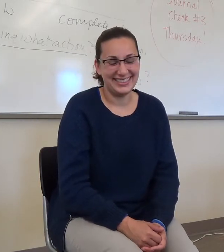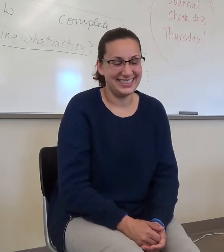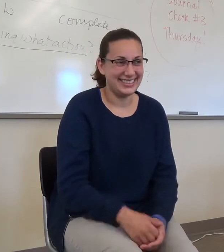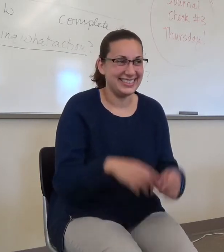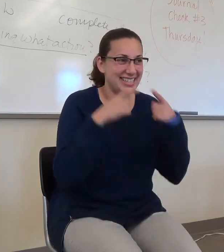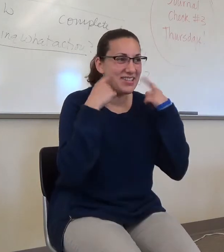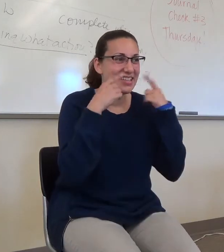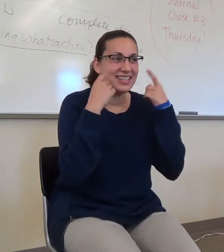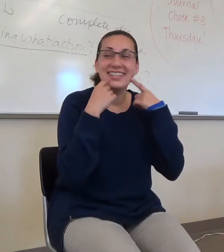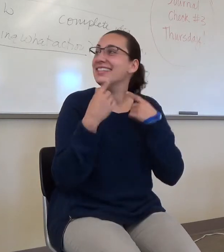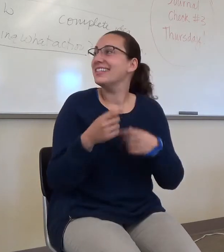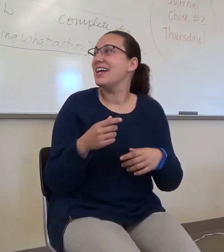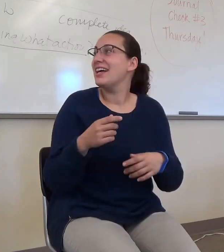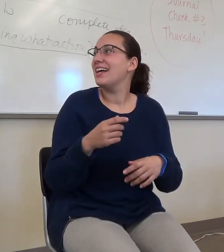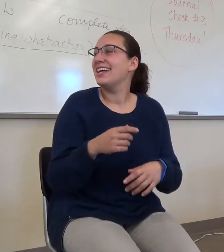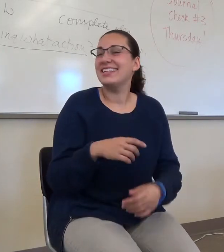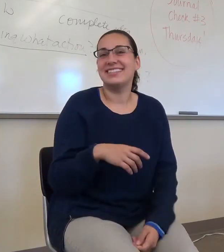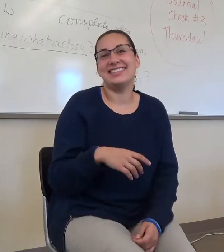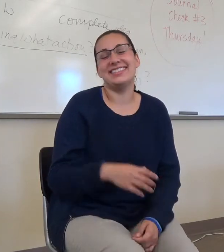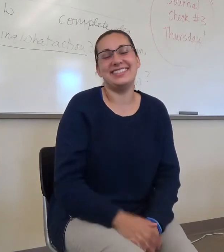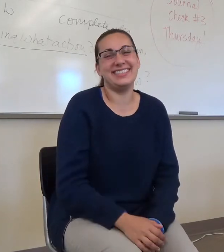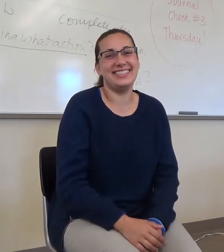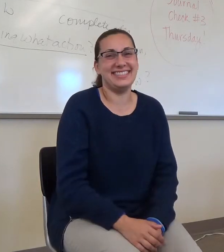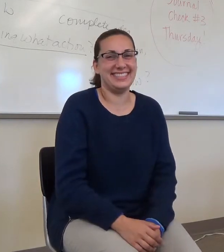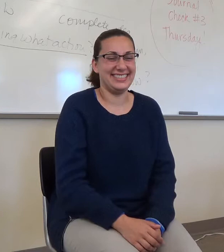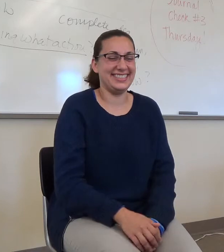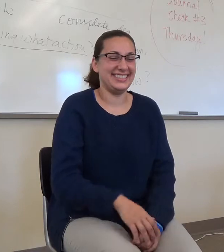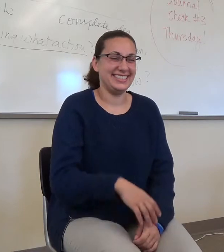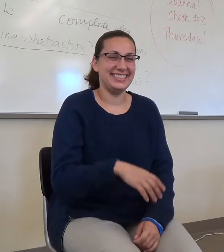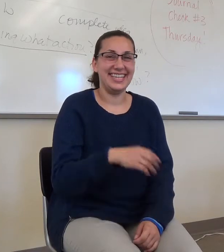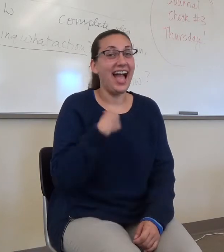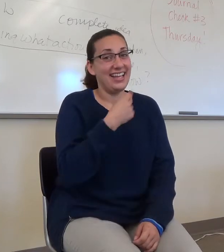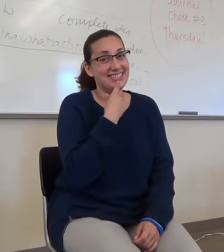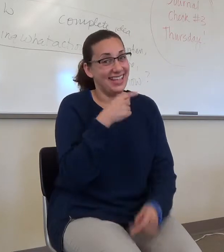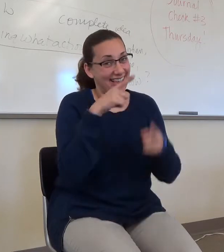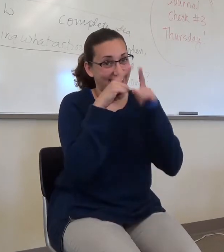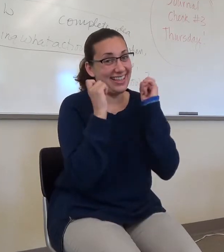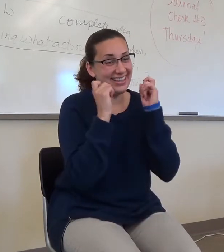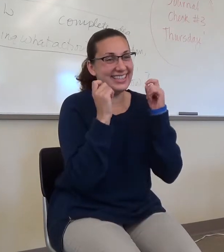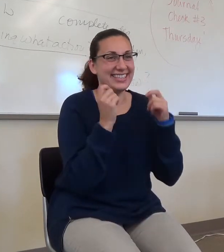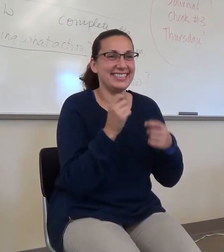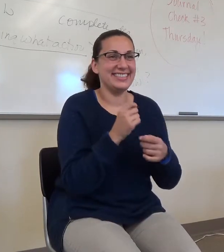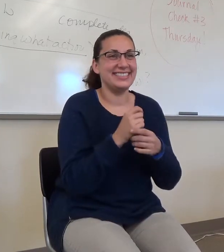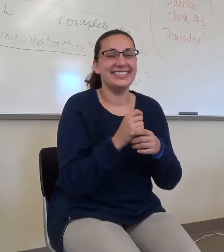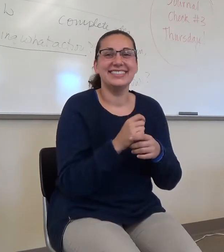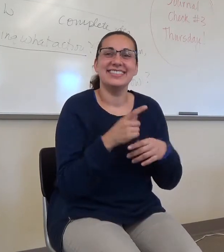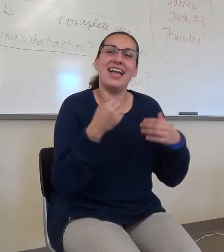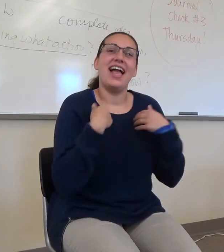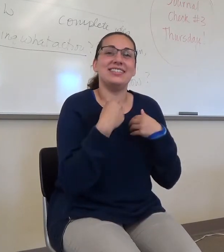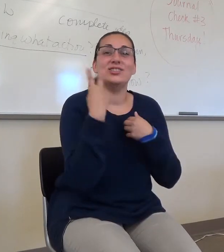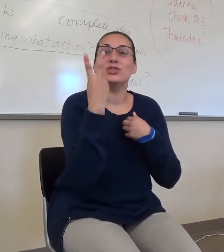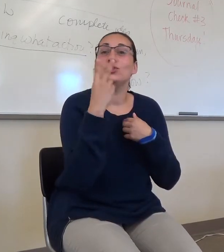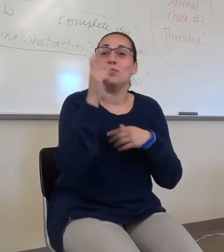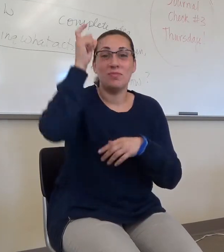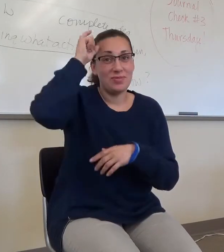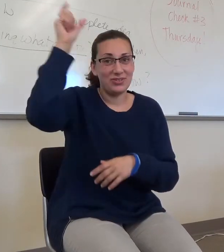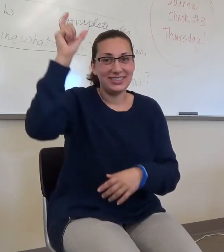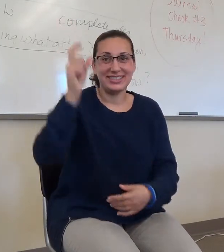Mars has moons, 2 moons. Are these, here's an interesting thing, are